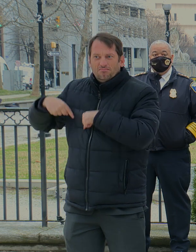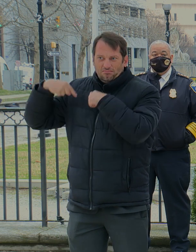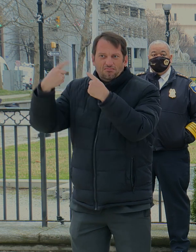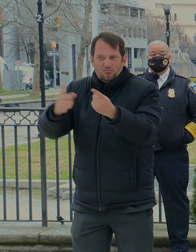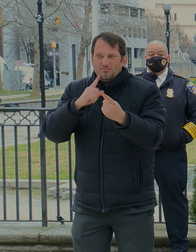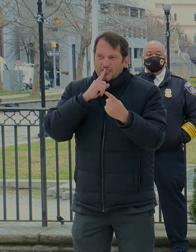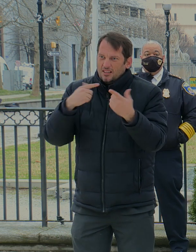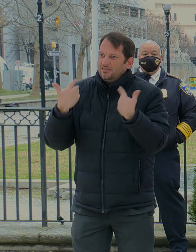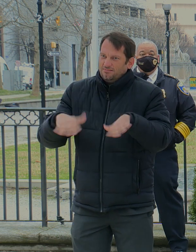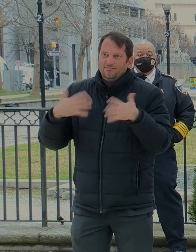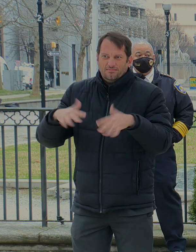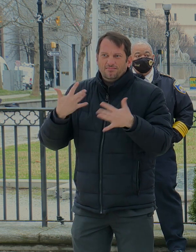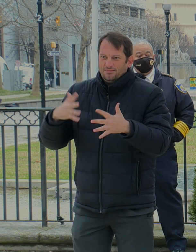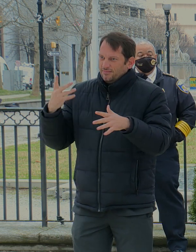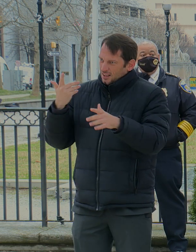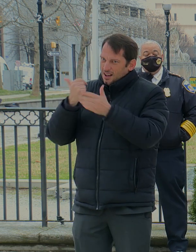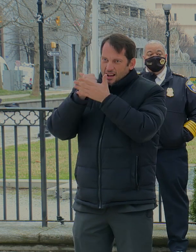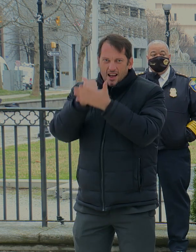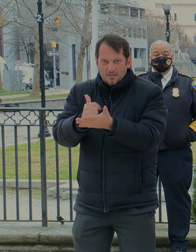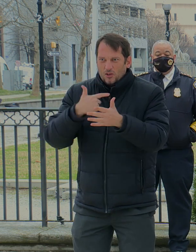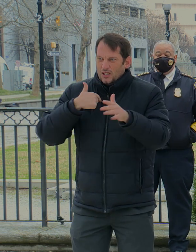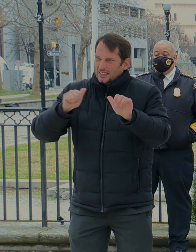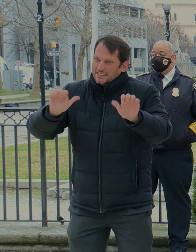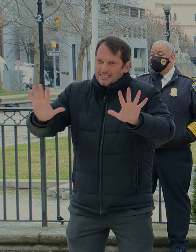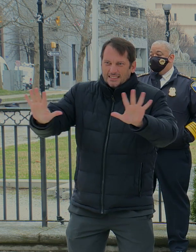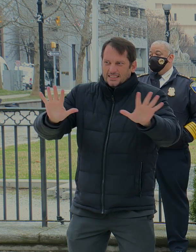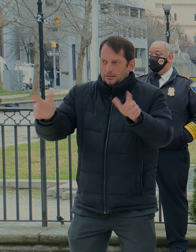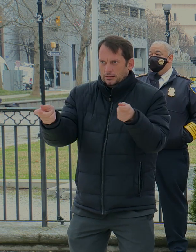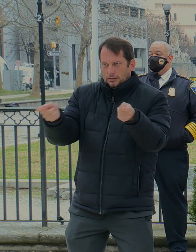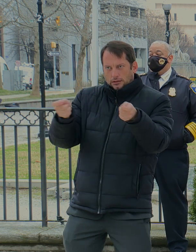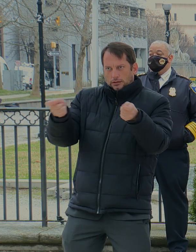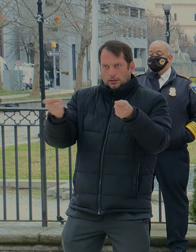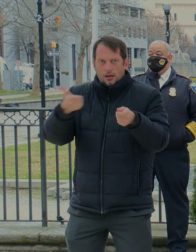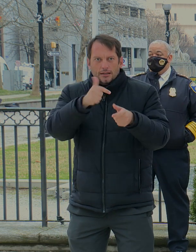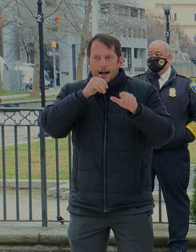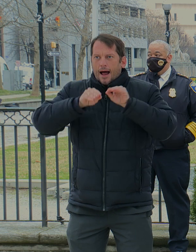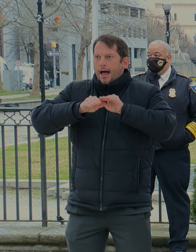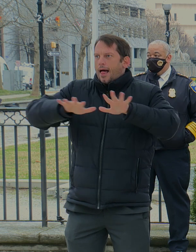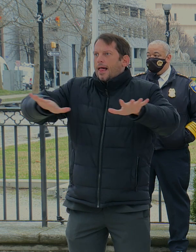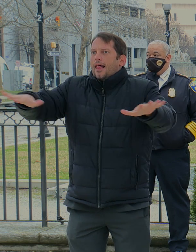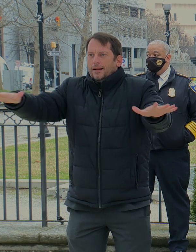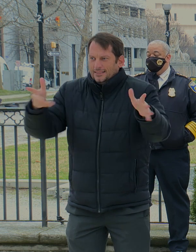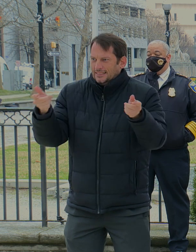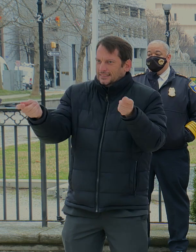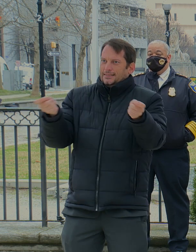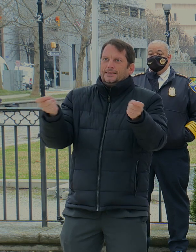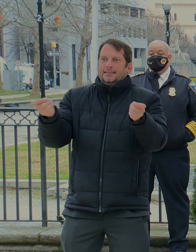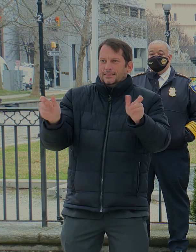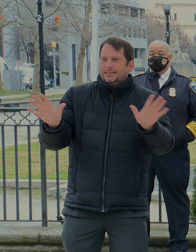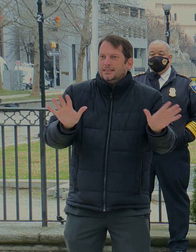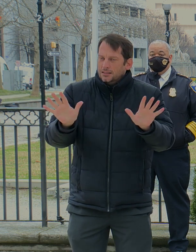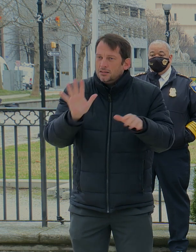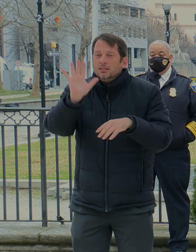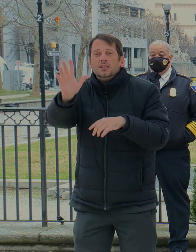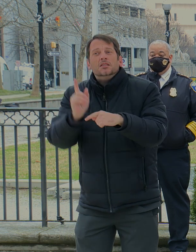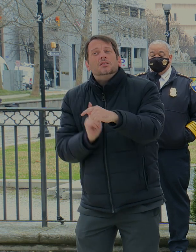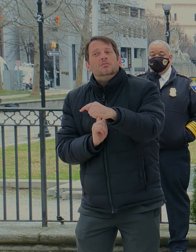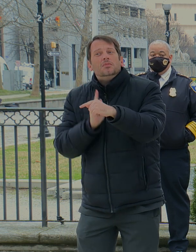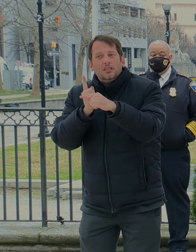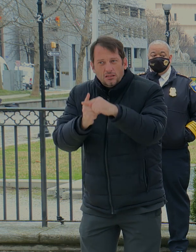this virus and to keep people safe. In addition to taking those steps, we must